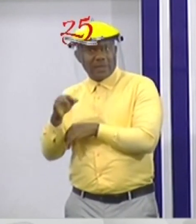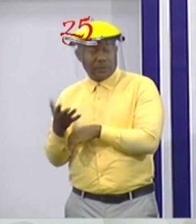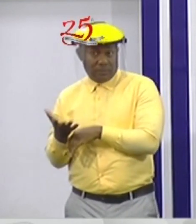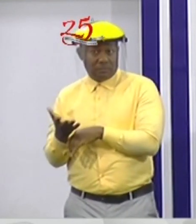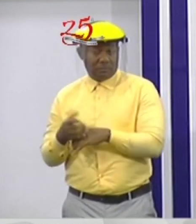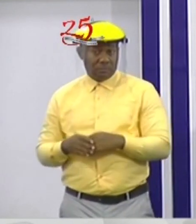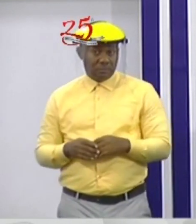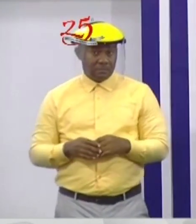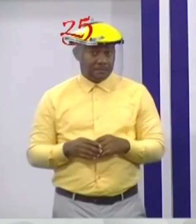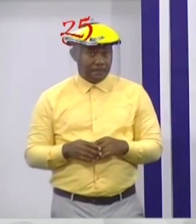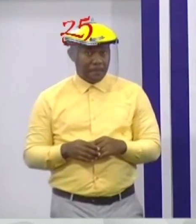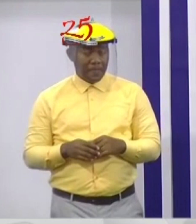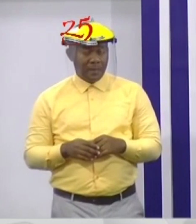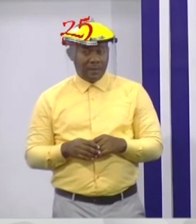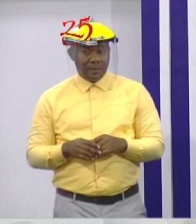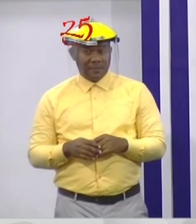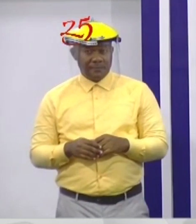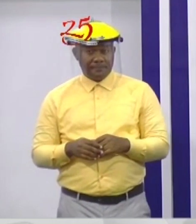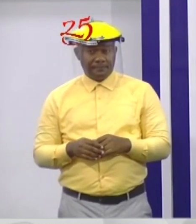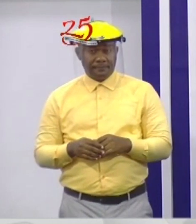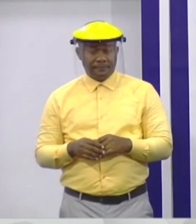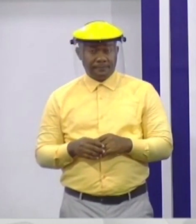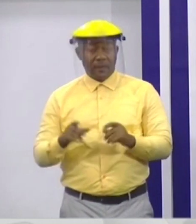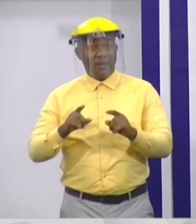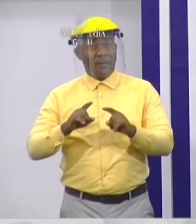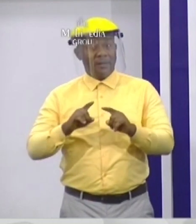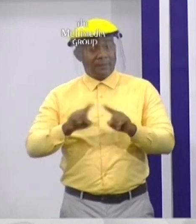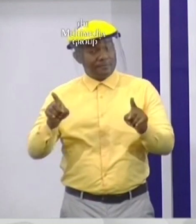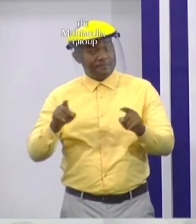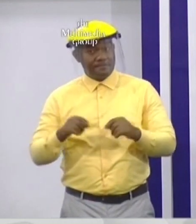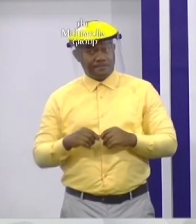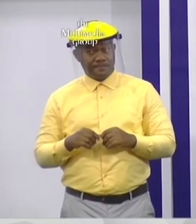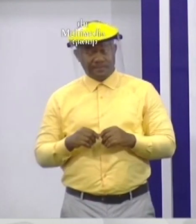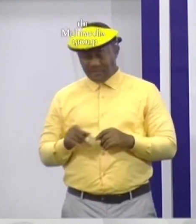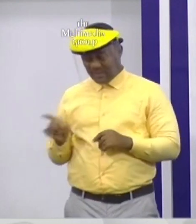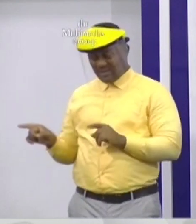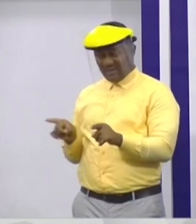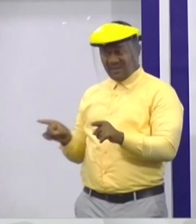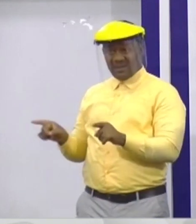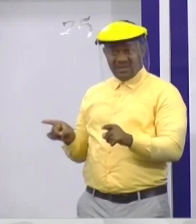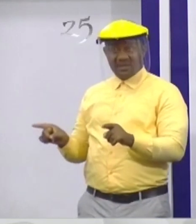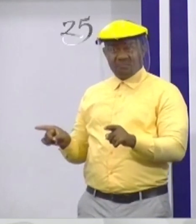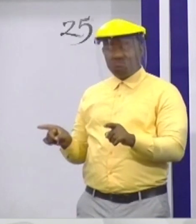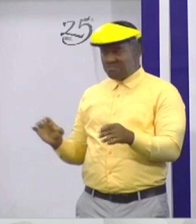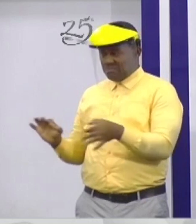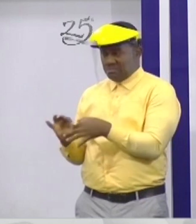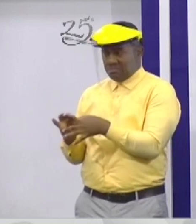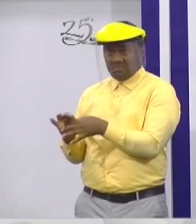COVID. Because the two are